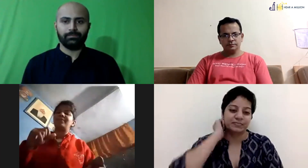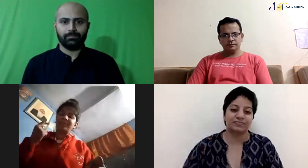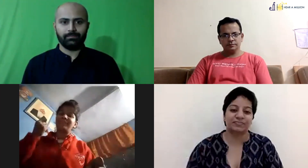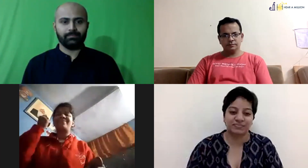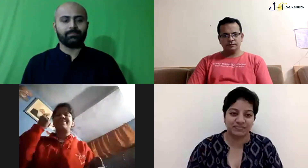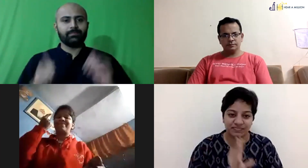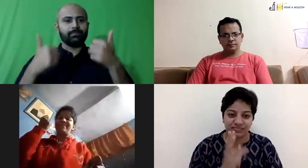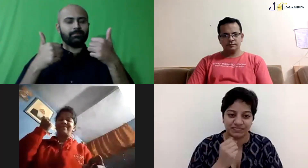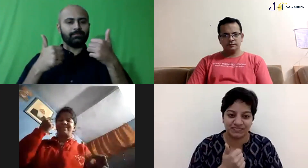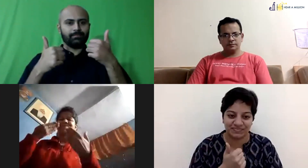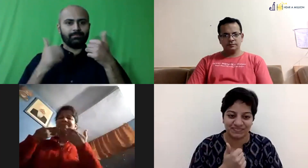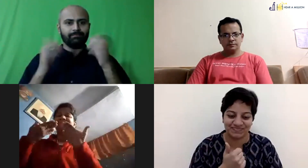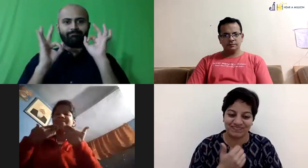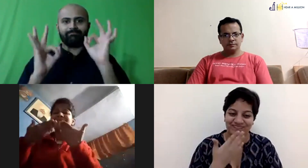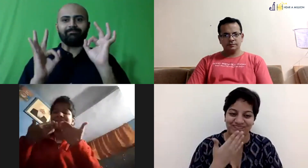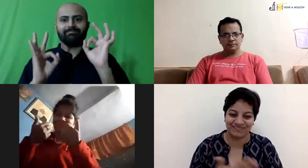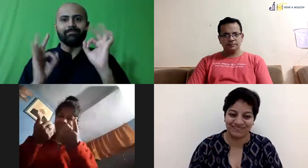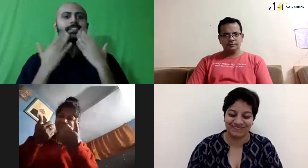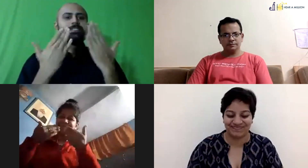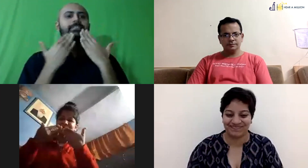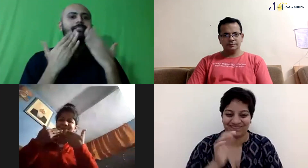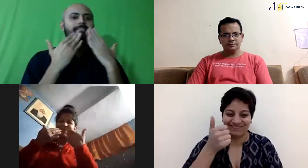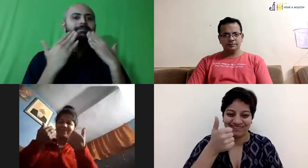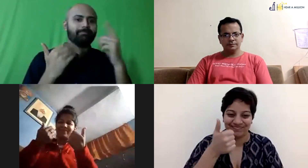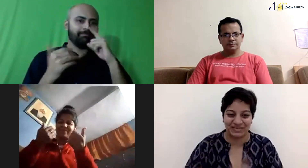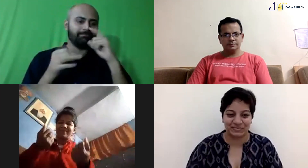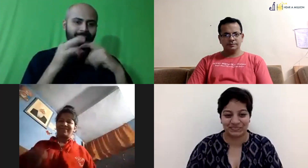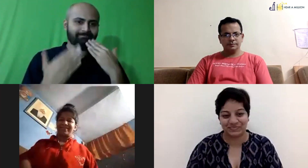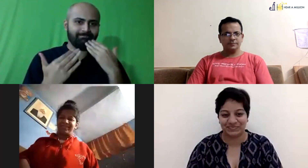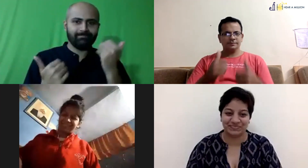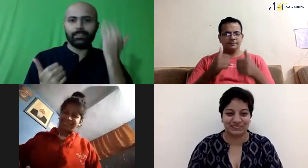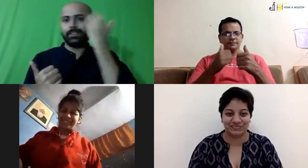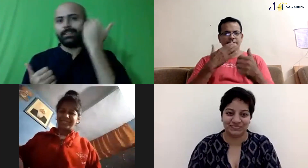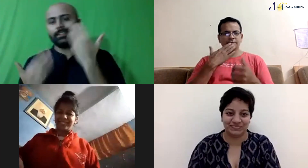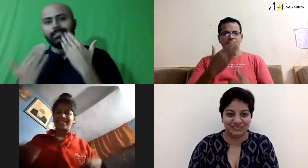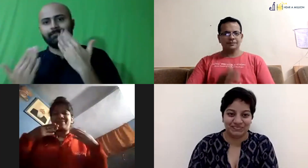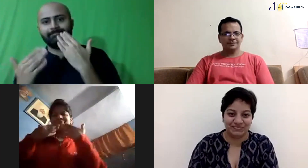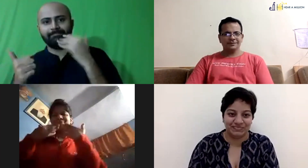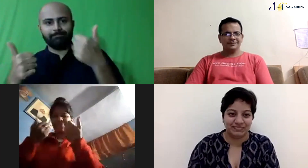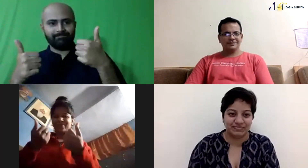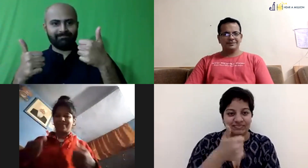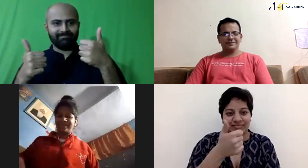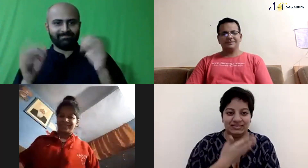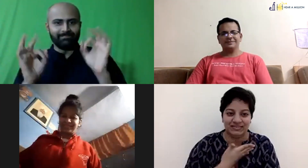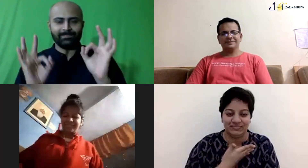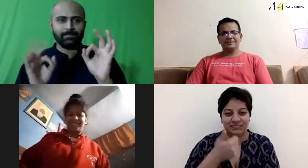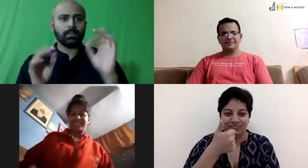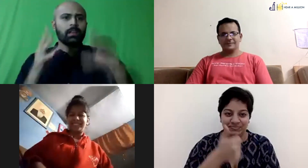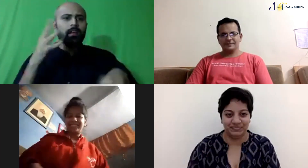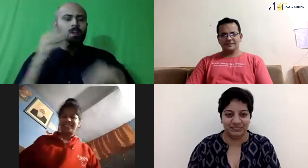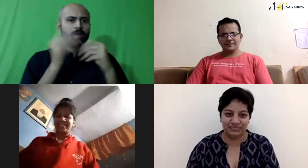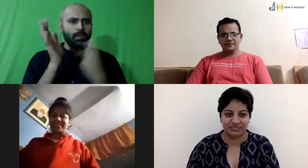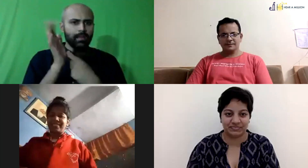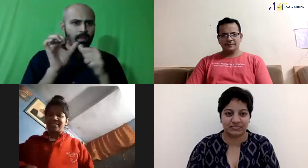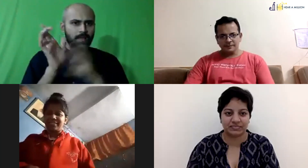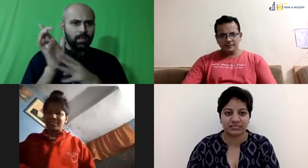I used to inform them the things which I required. So that's how they respect my views also. Okay. Thank you, Shivani. Thank you, Ramneet, for answering